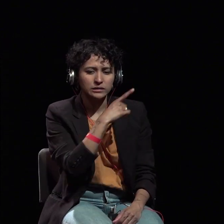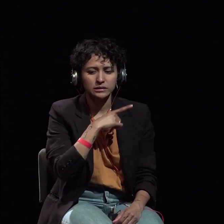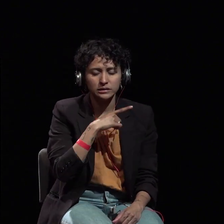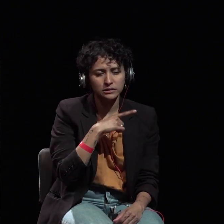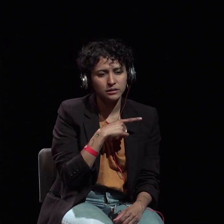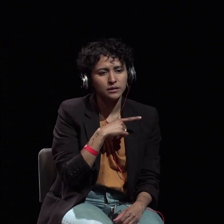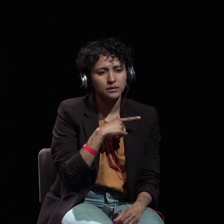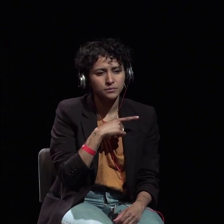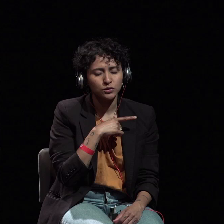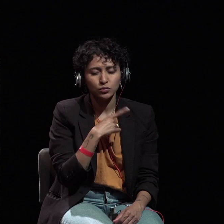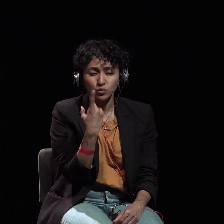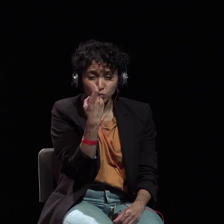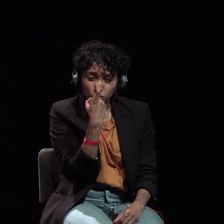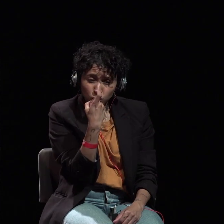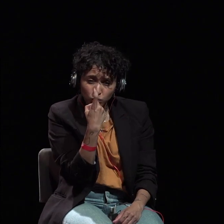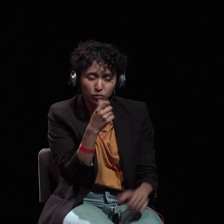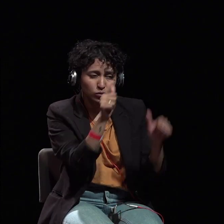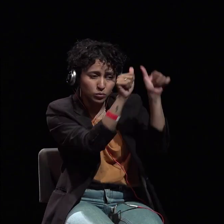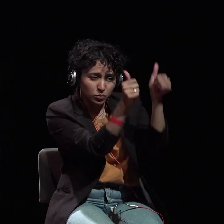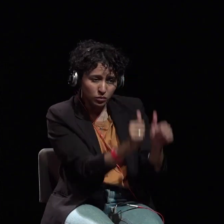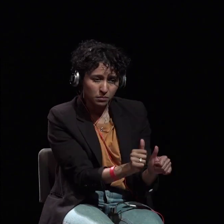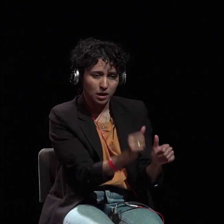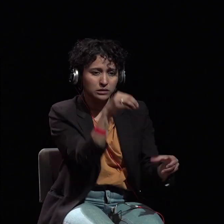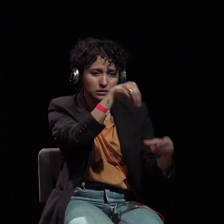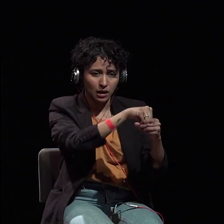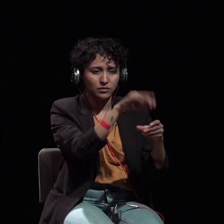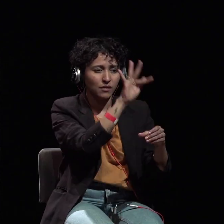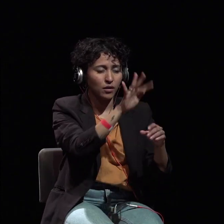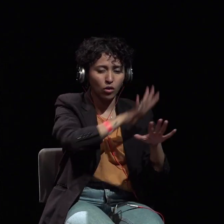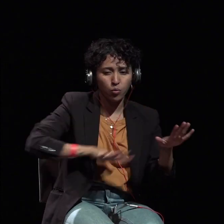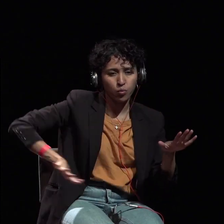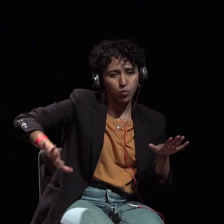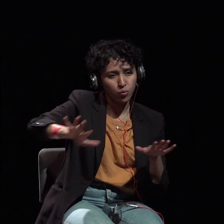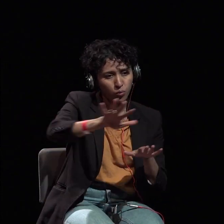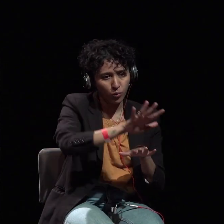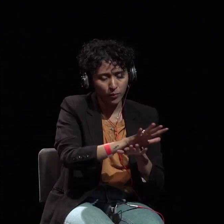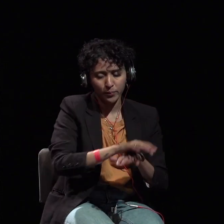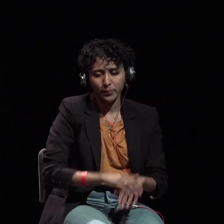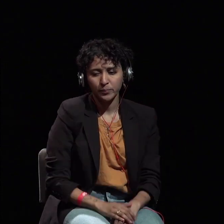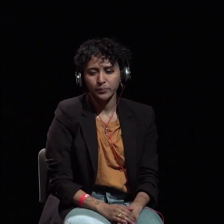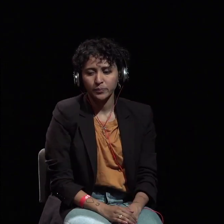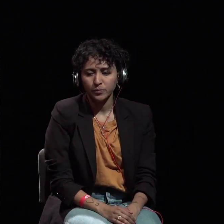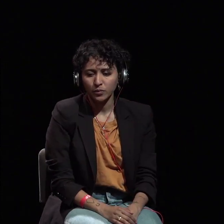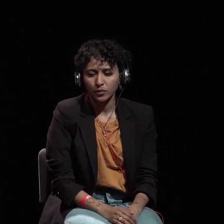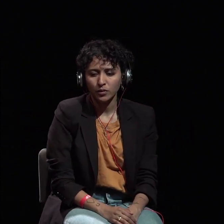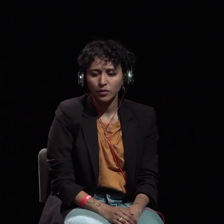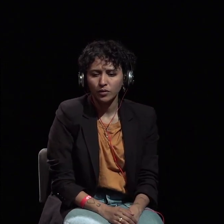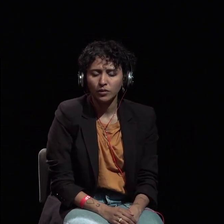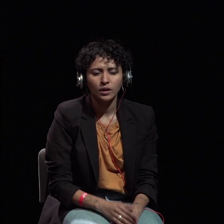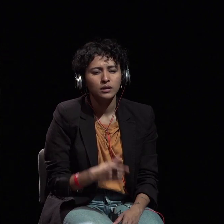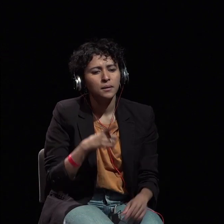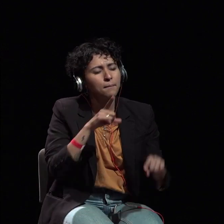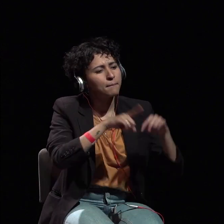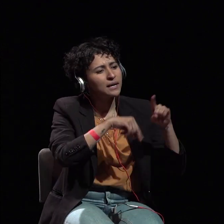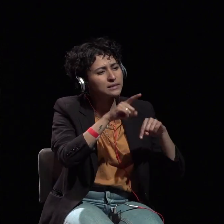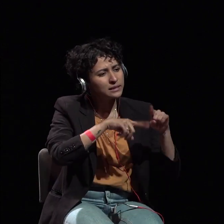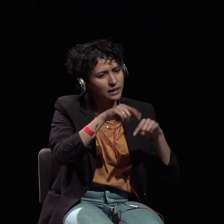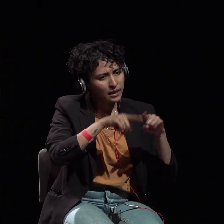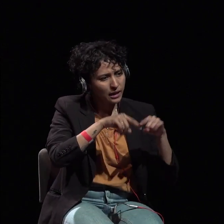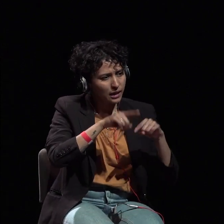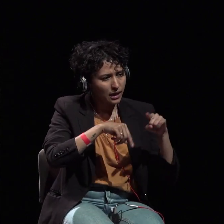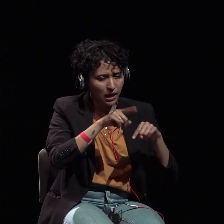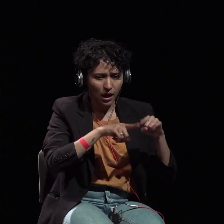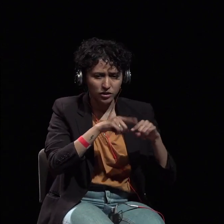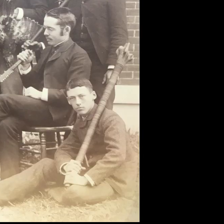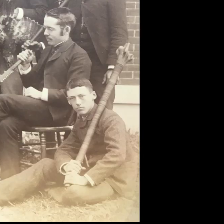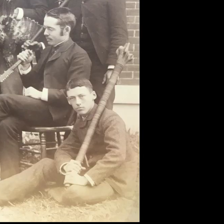explore. And so in our exhibition, we brought together materials from two collections on the Williams College campus. The first were the remnants